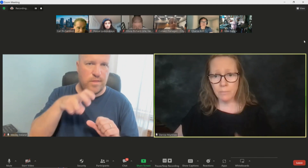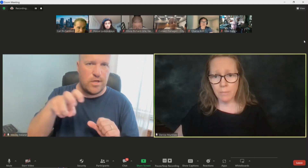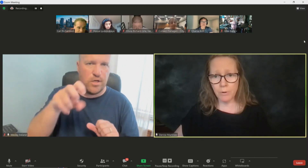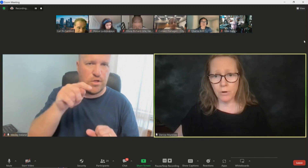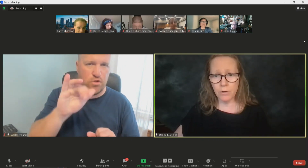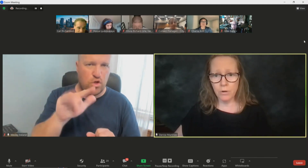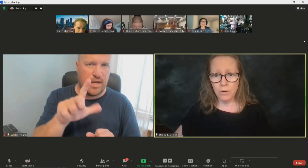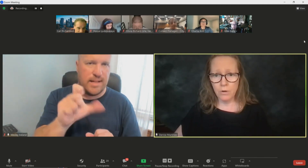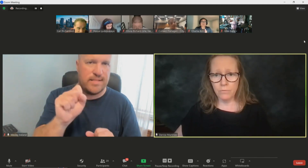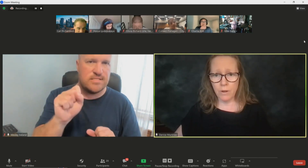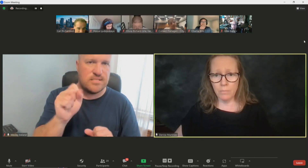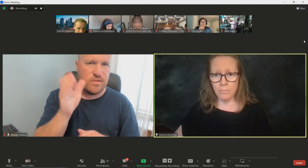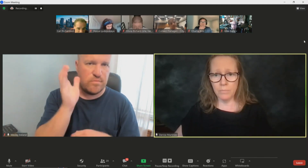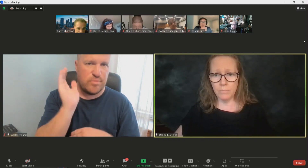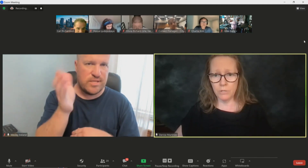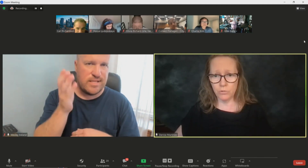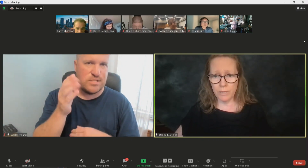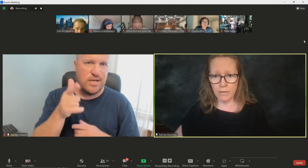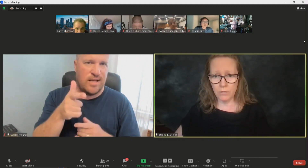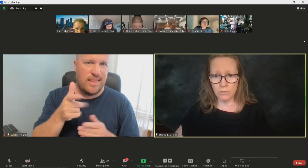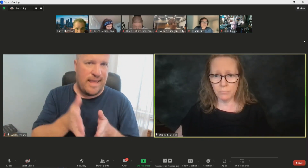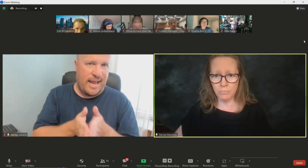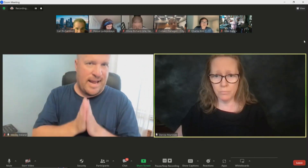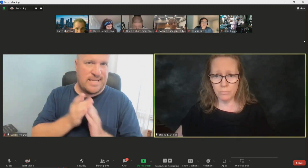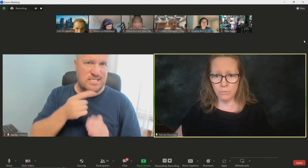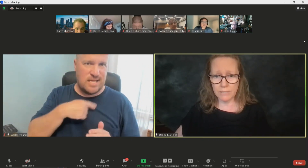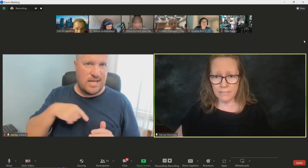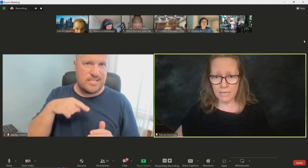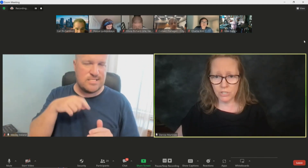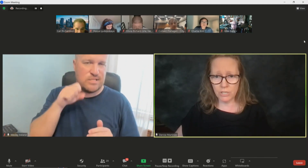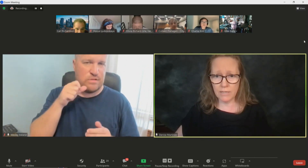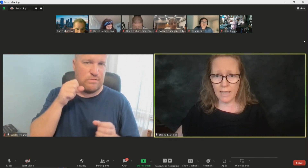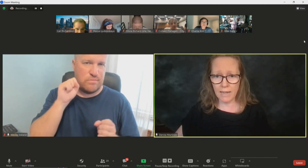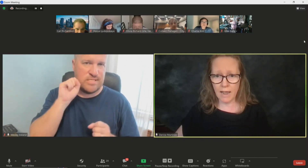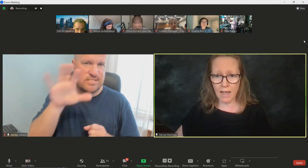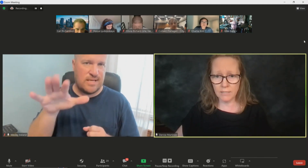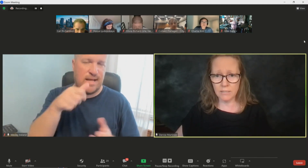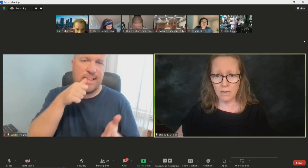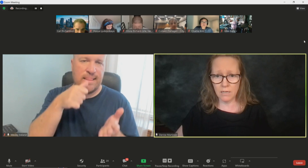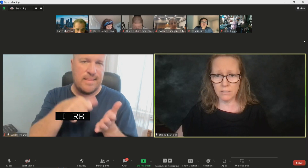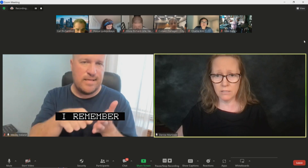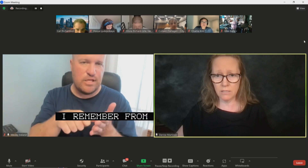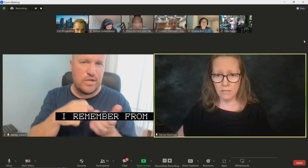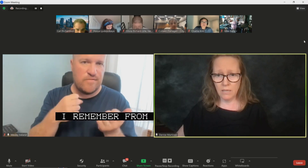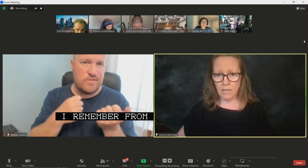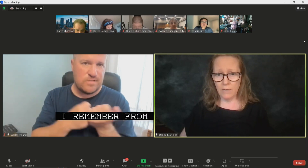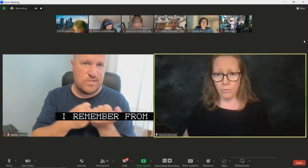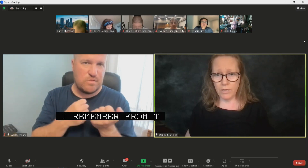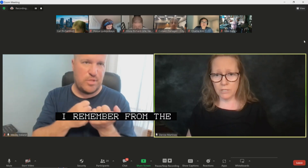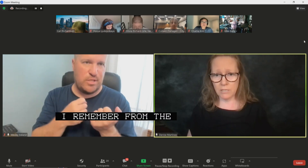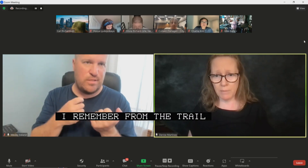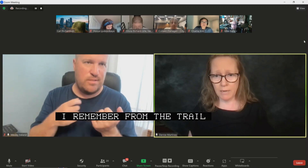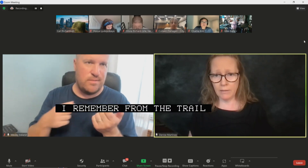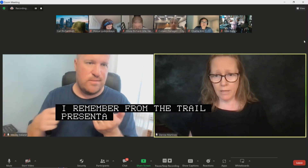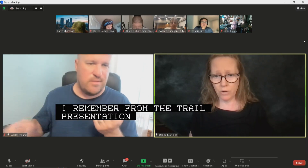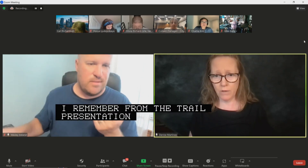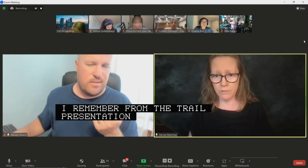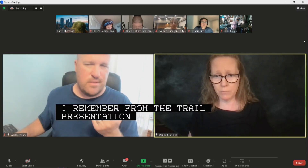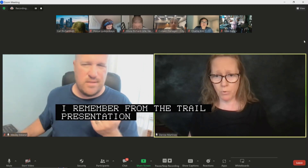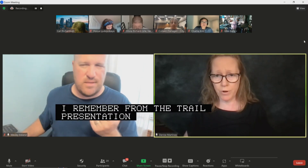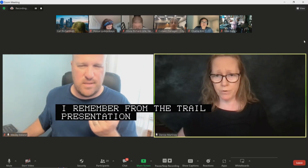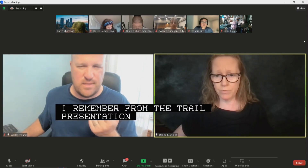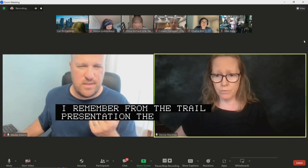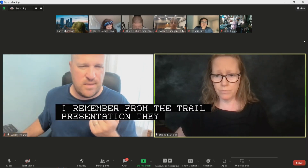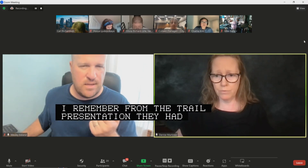I do remember from the trails presentation, they had asked us if we could submit a letter